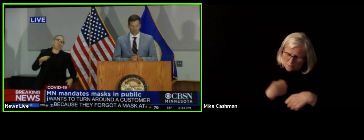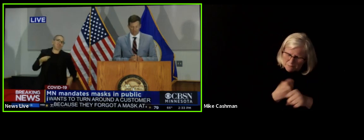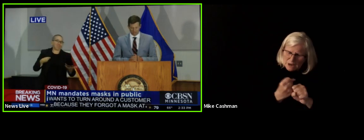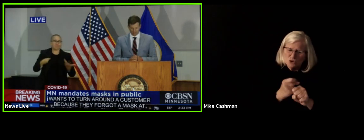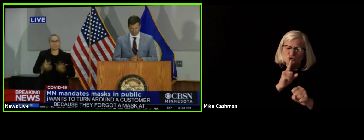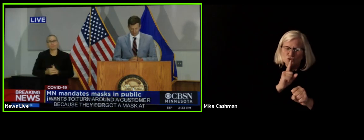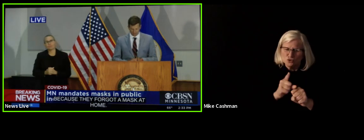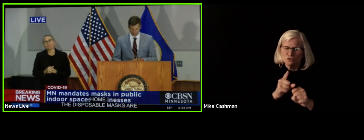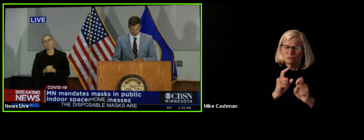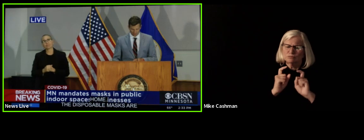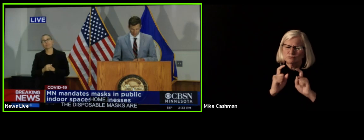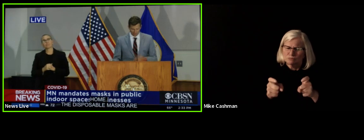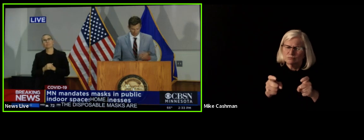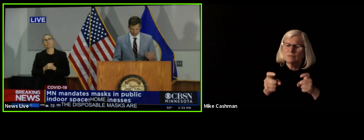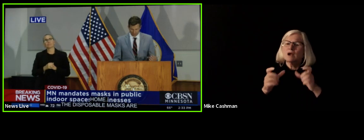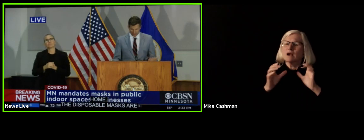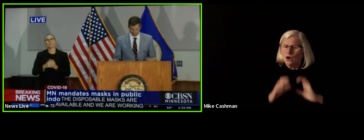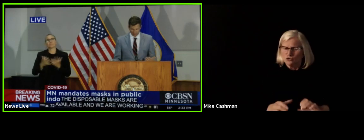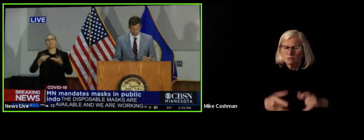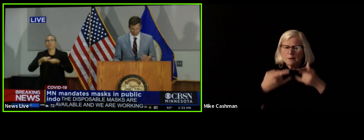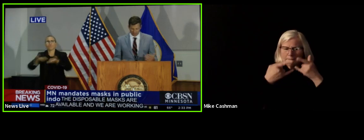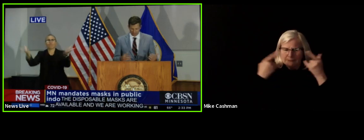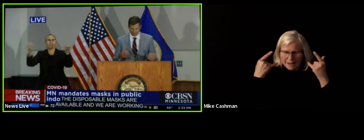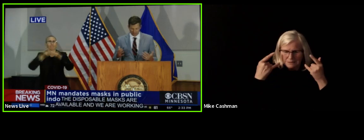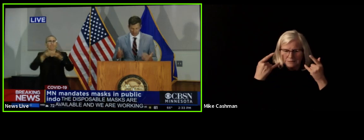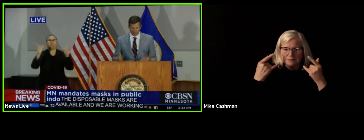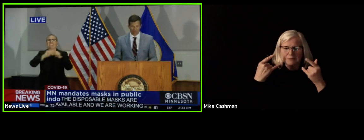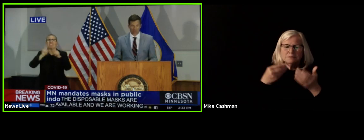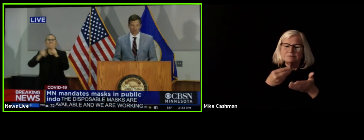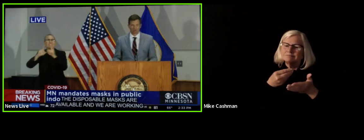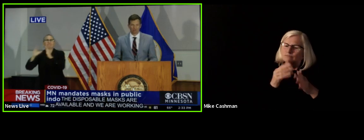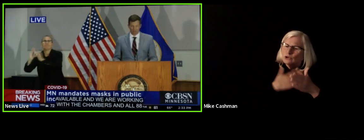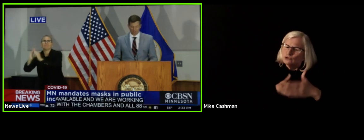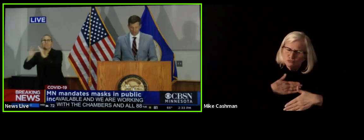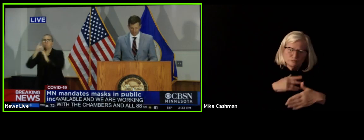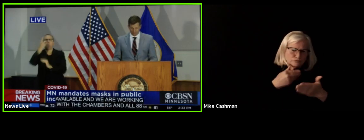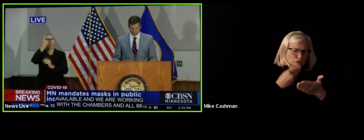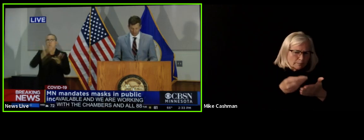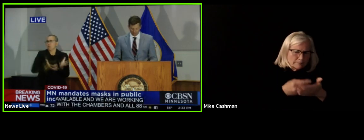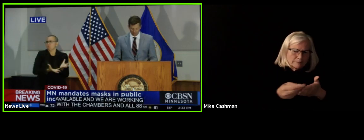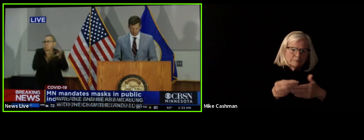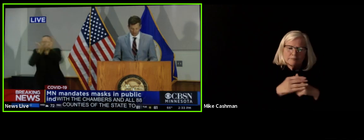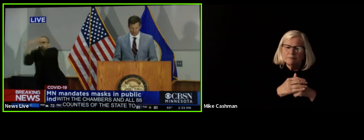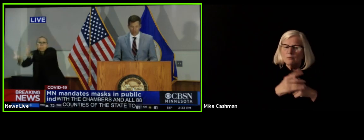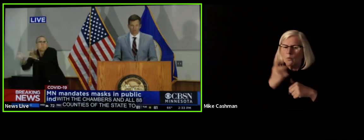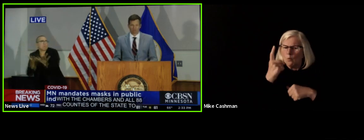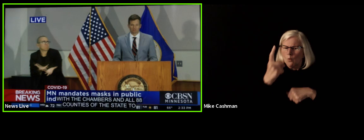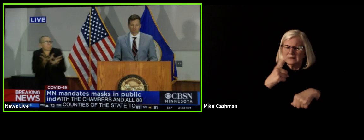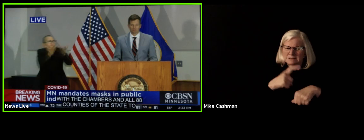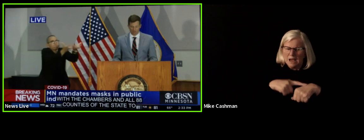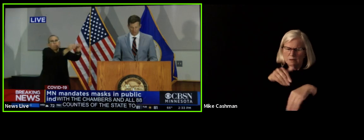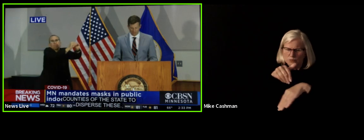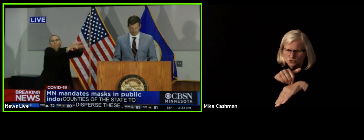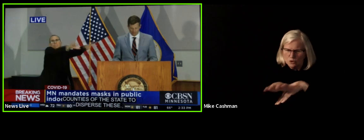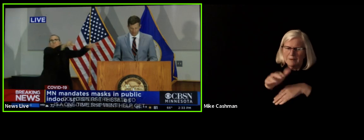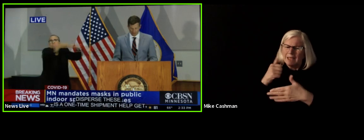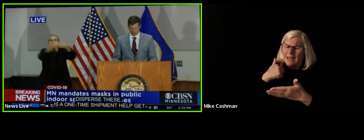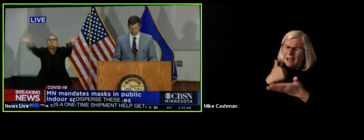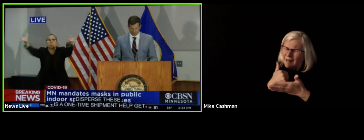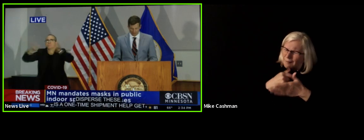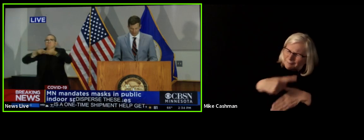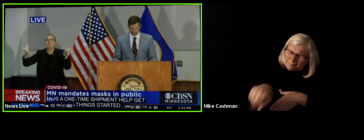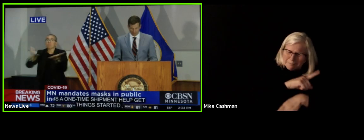counties of the state to disperse these. It's a one-time shipment. Again, it's just to kind of help get things started. But we hope an important aspect of this to make sure that